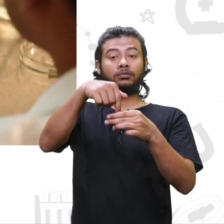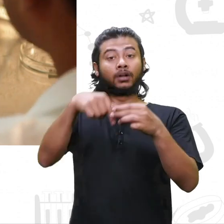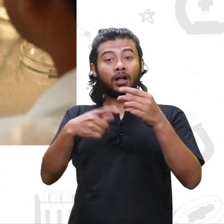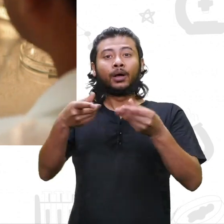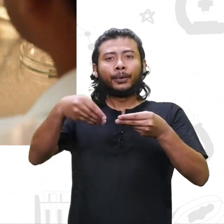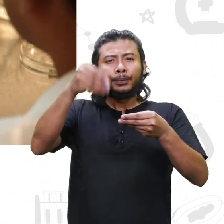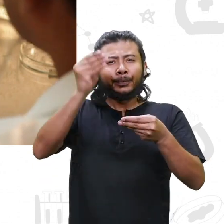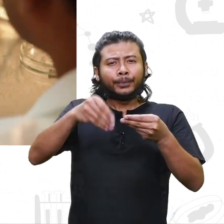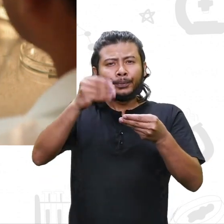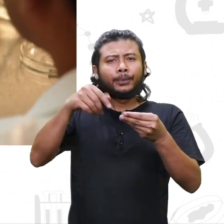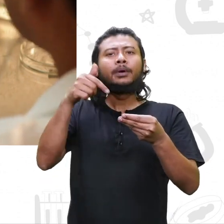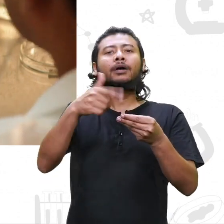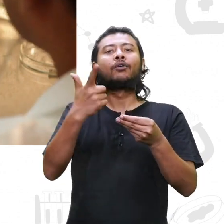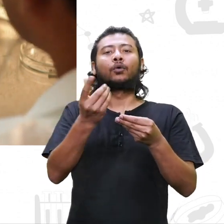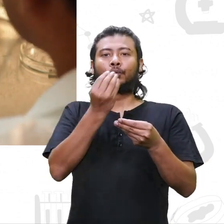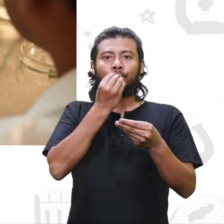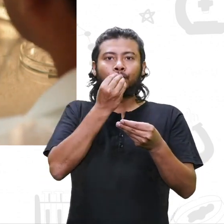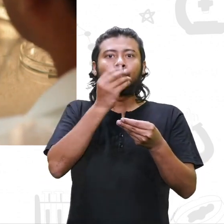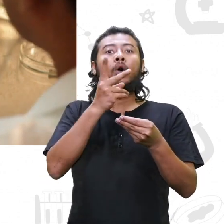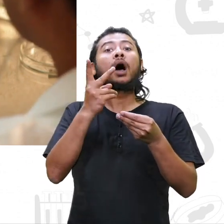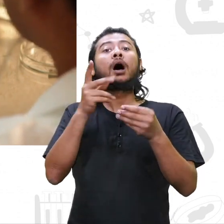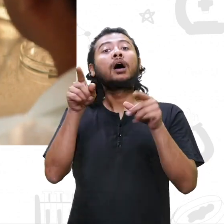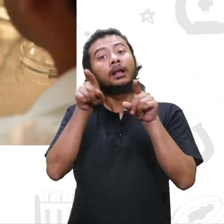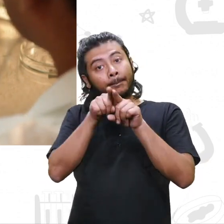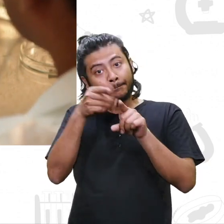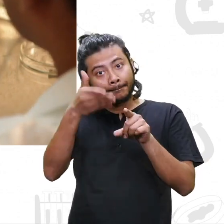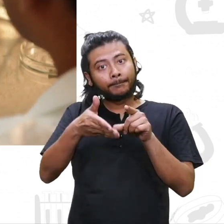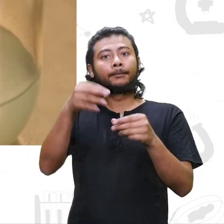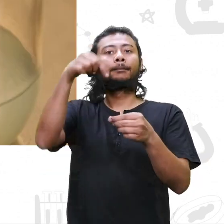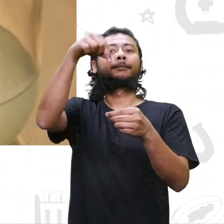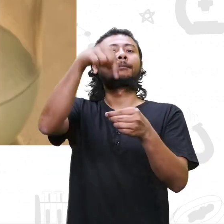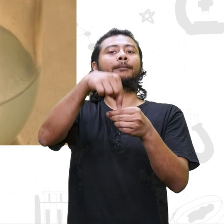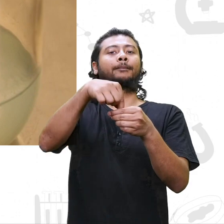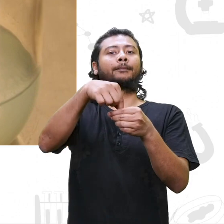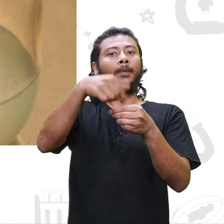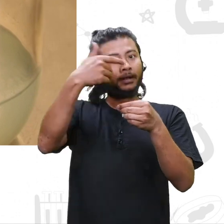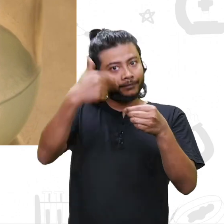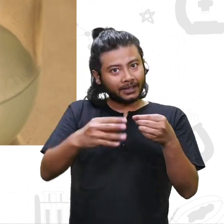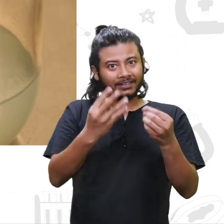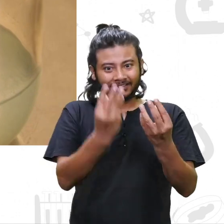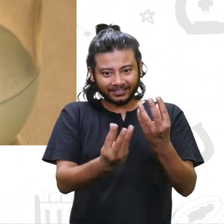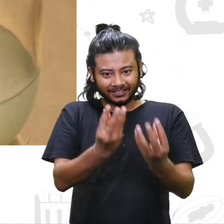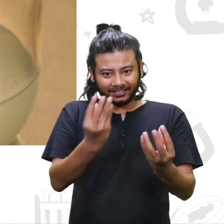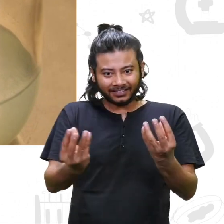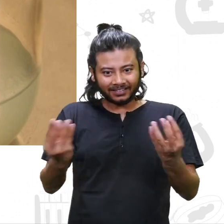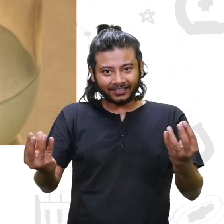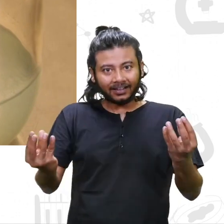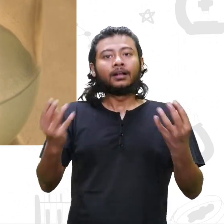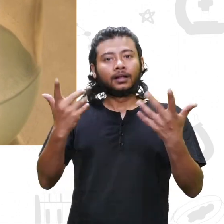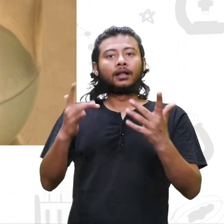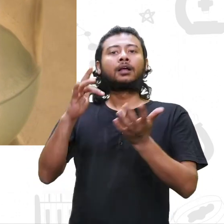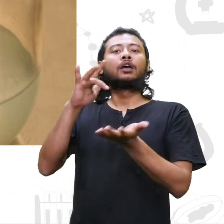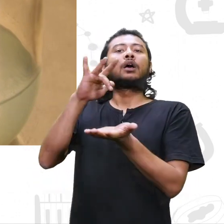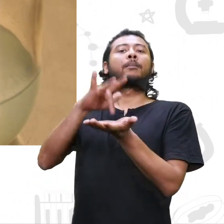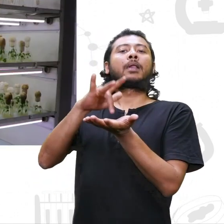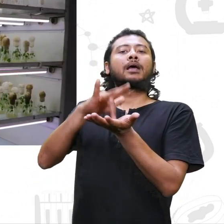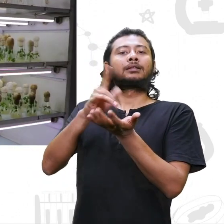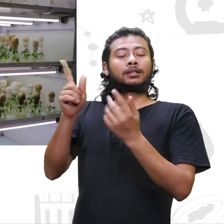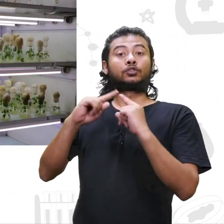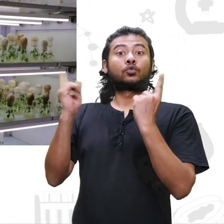of explant, where the plant is being transferred in customized nutrient medium. After this,